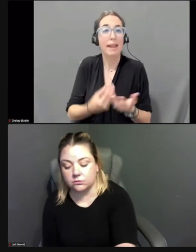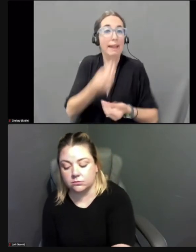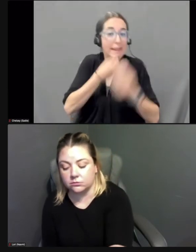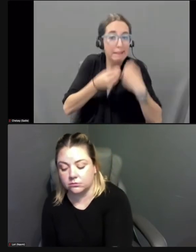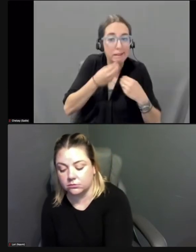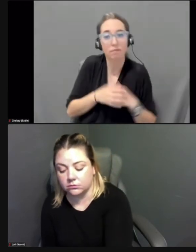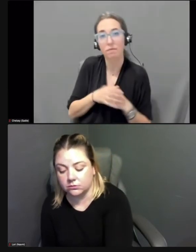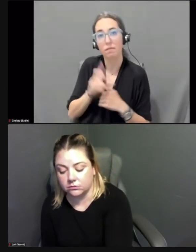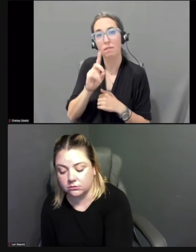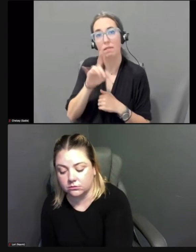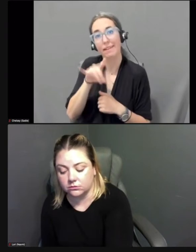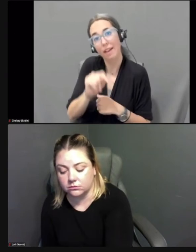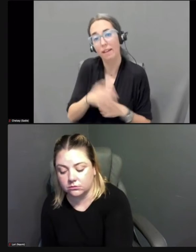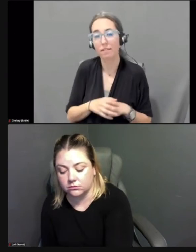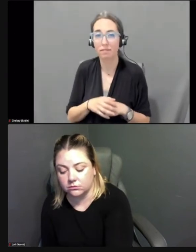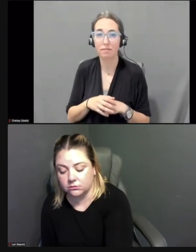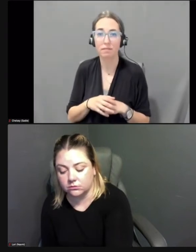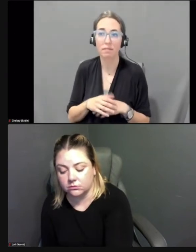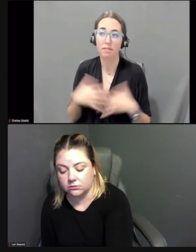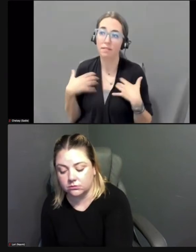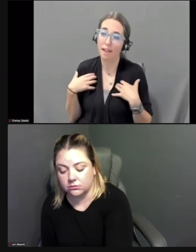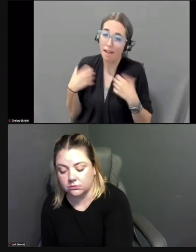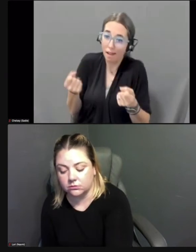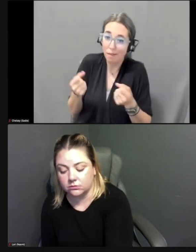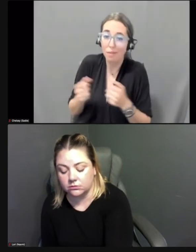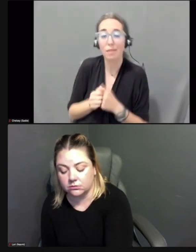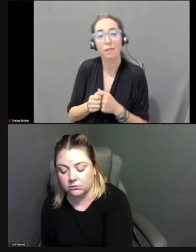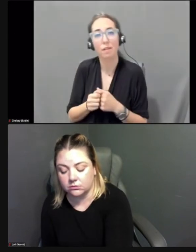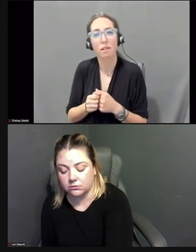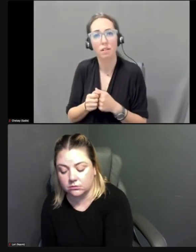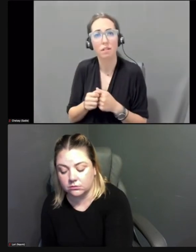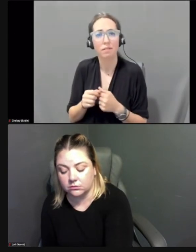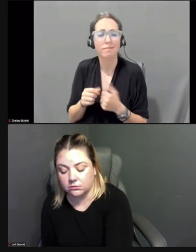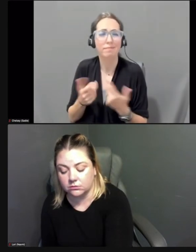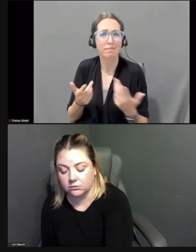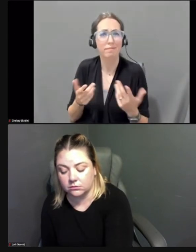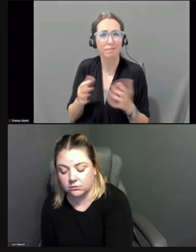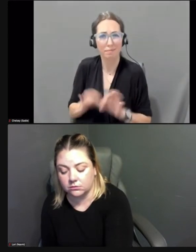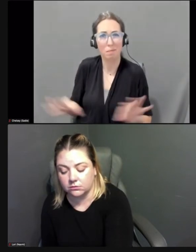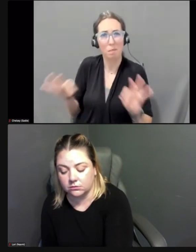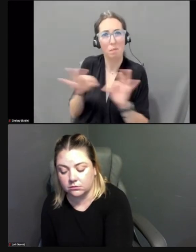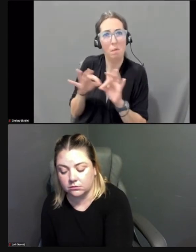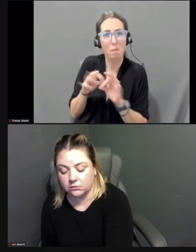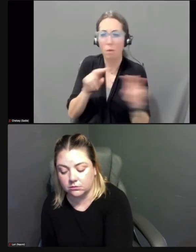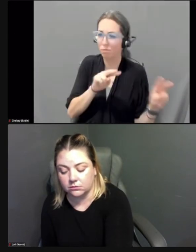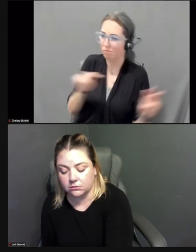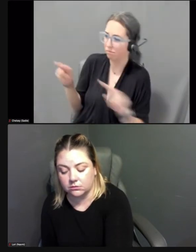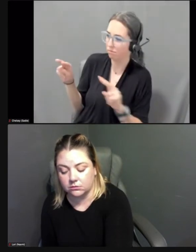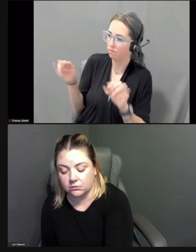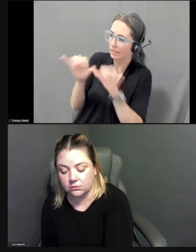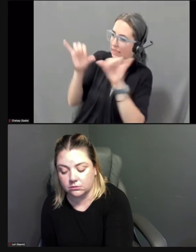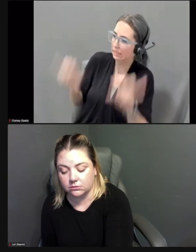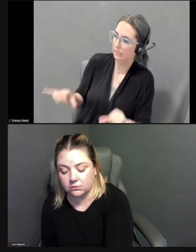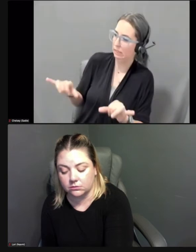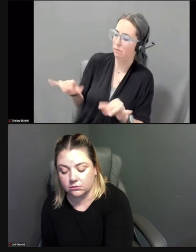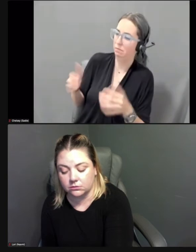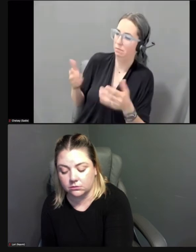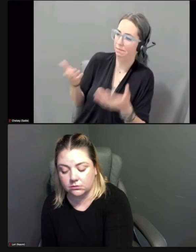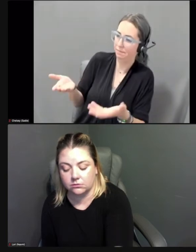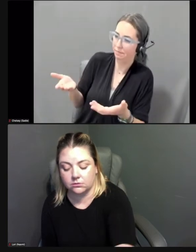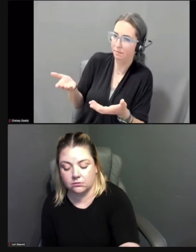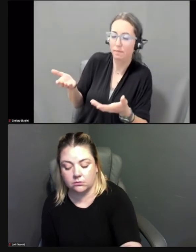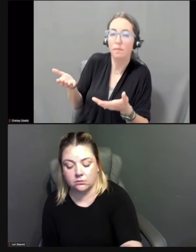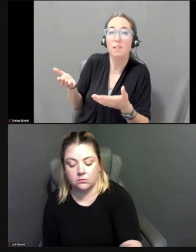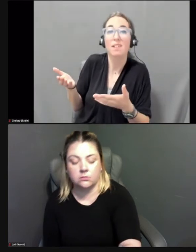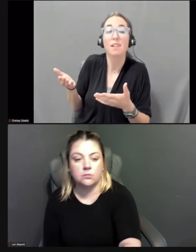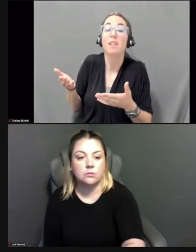things like that. It's something that we have to take into consideration, but we're so often consumed on everything on an